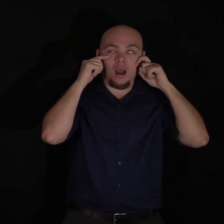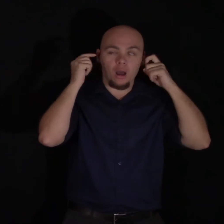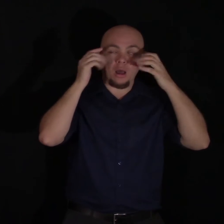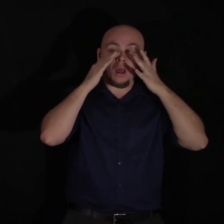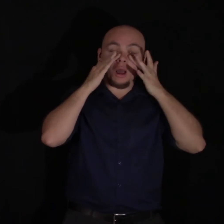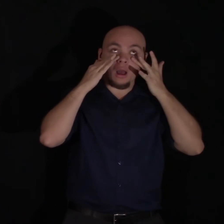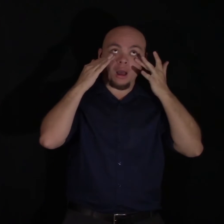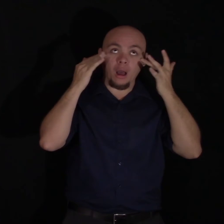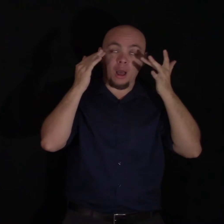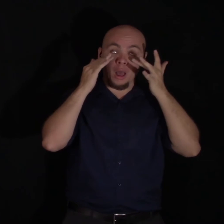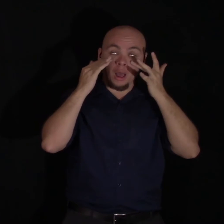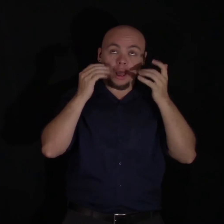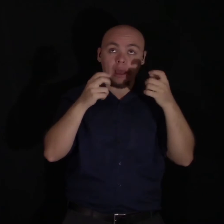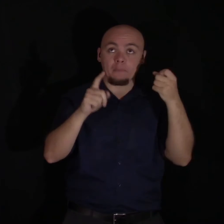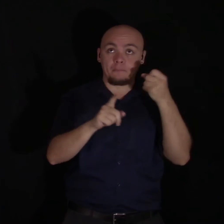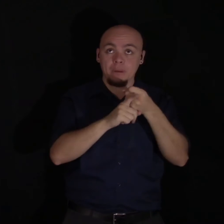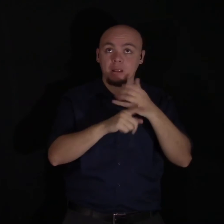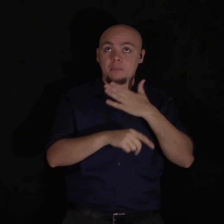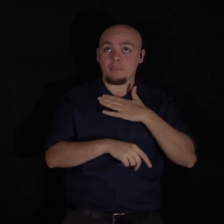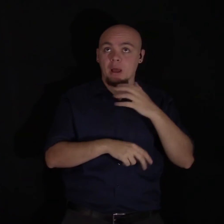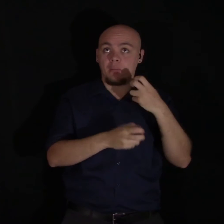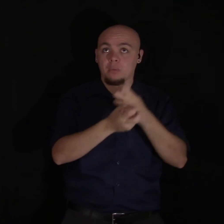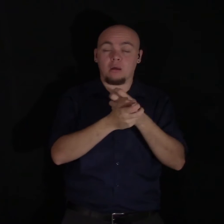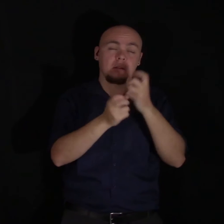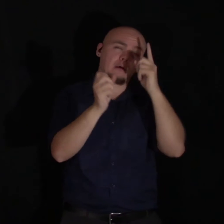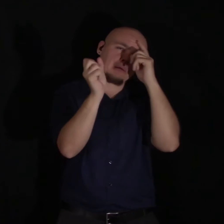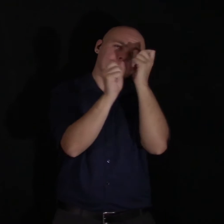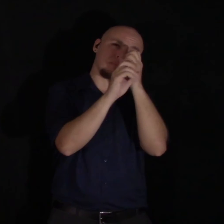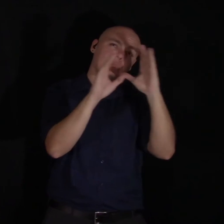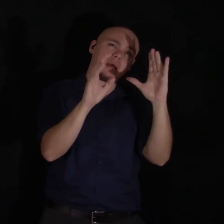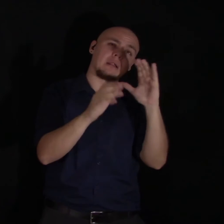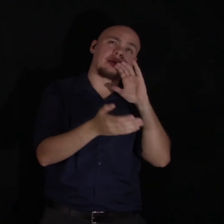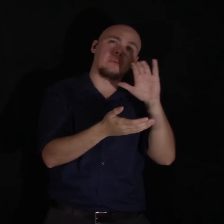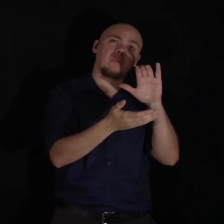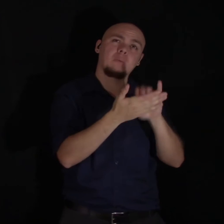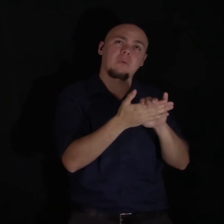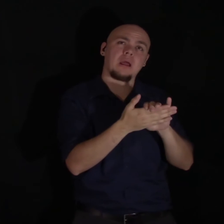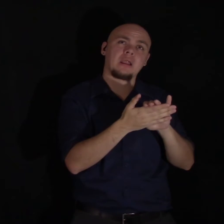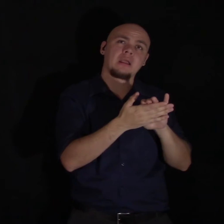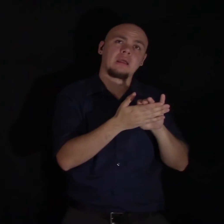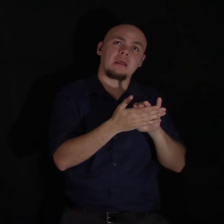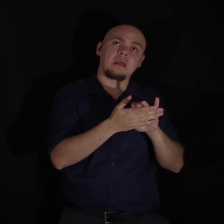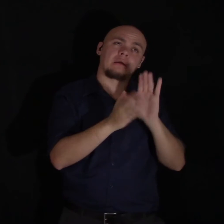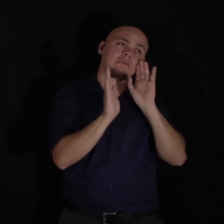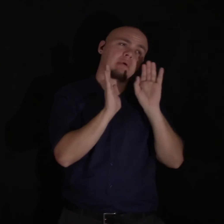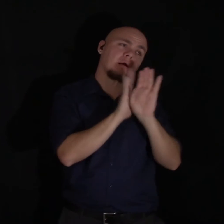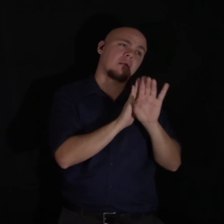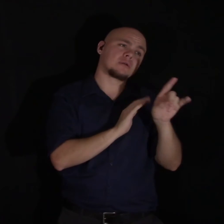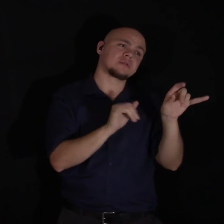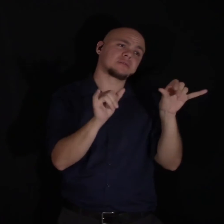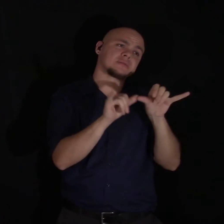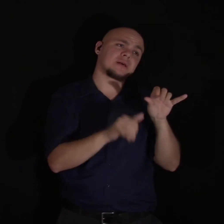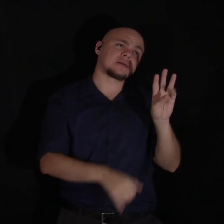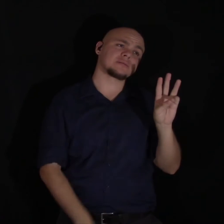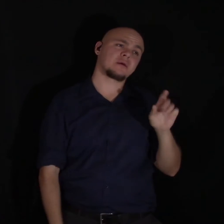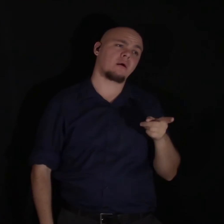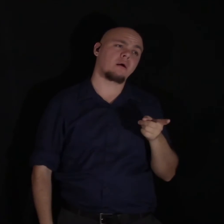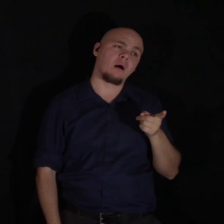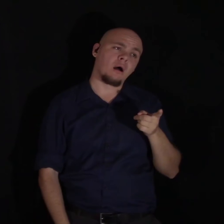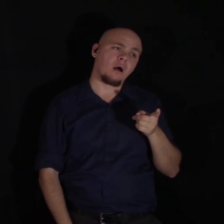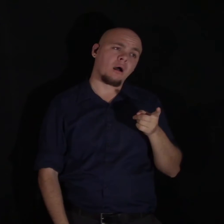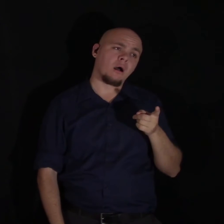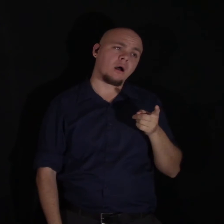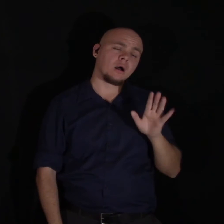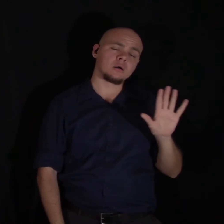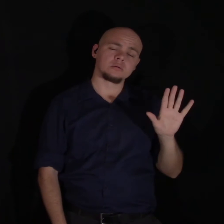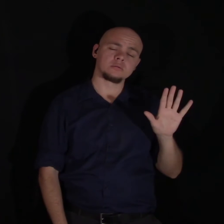hitting bone, or imagine Hector in a wedding photo with another woman, probably in a size 6 dress, I